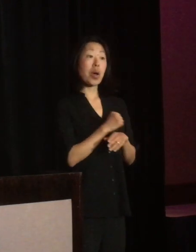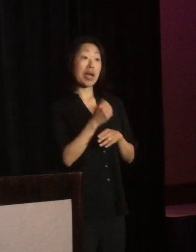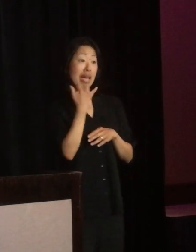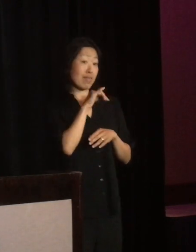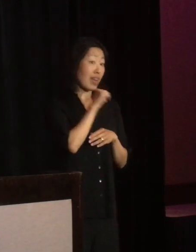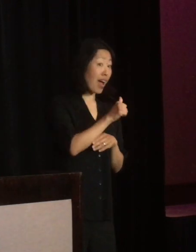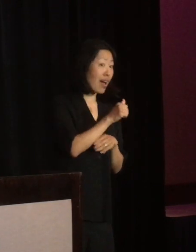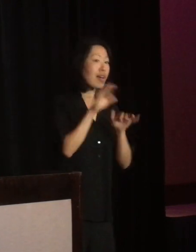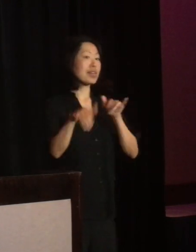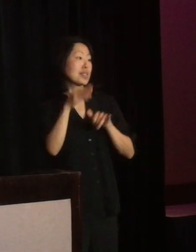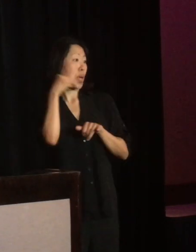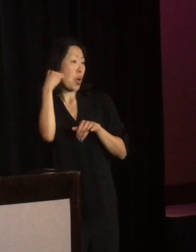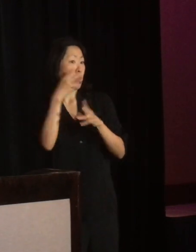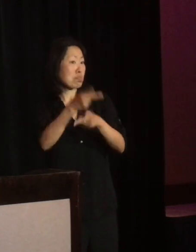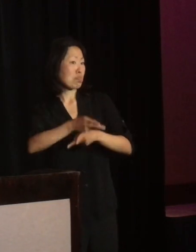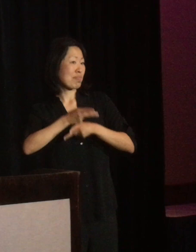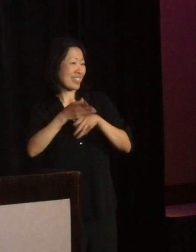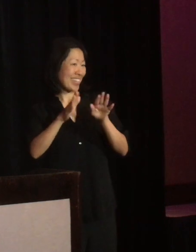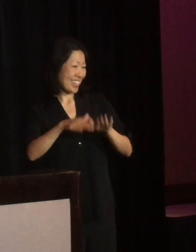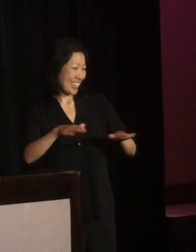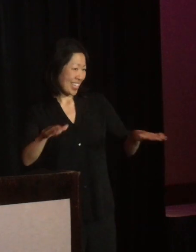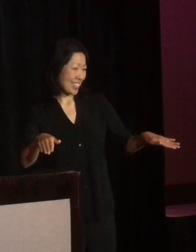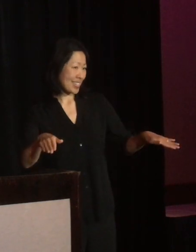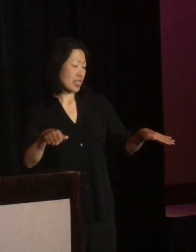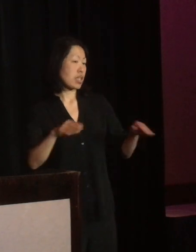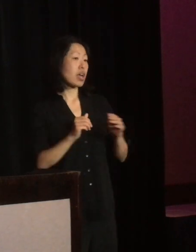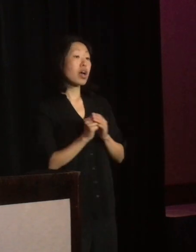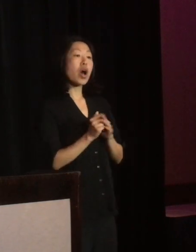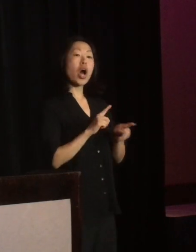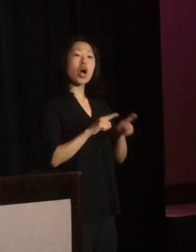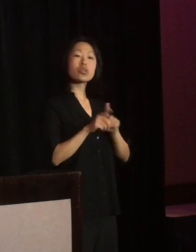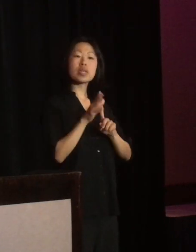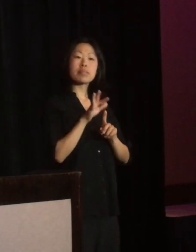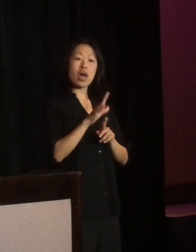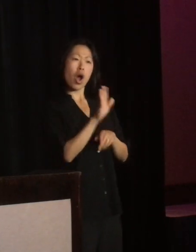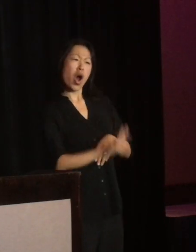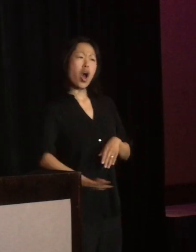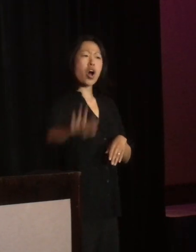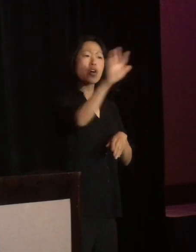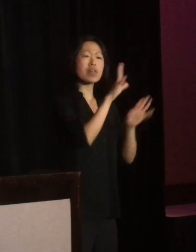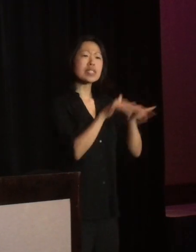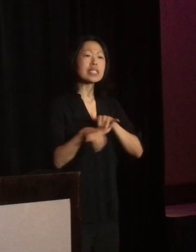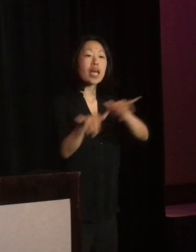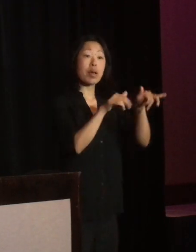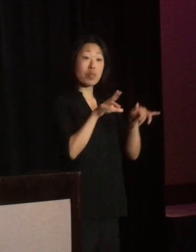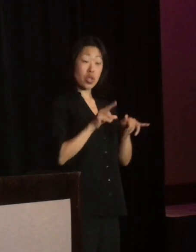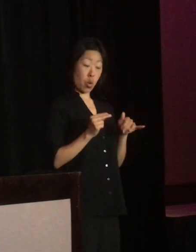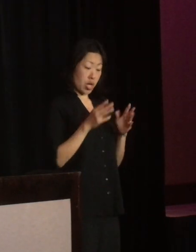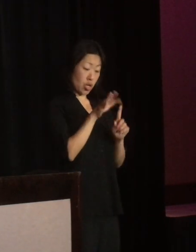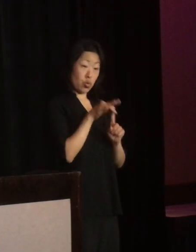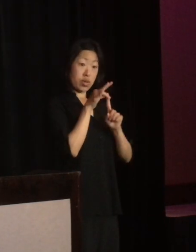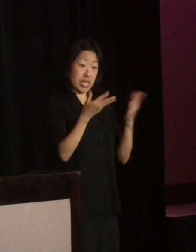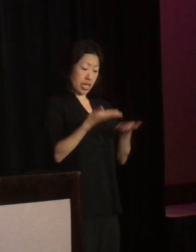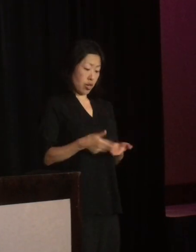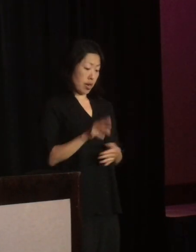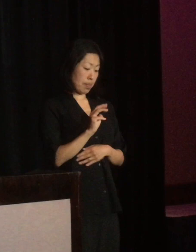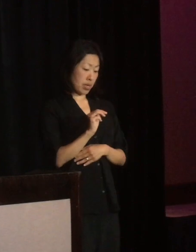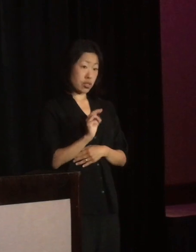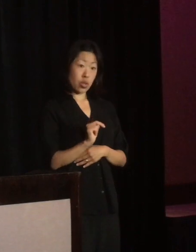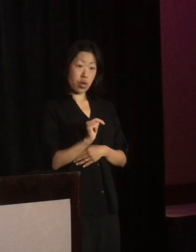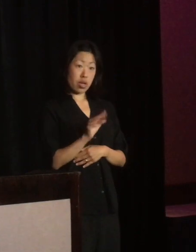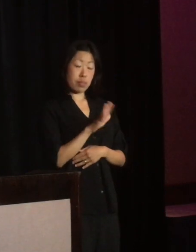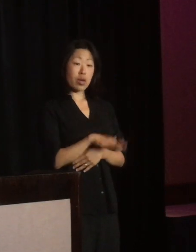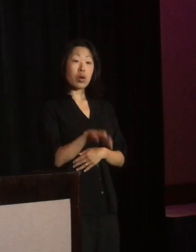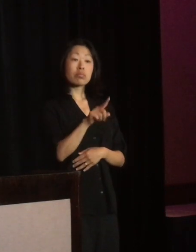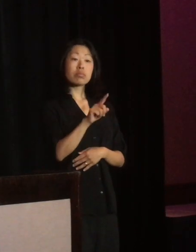part. And then kind of unique to Minnesota, over 60% of the adoptees from Minnesota, so this is about